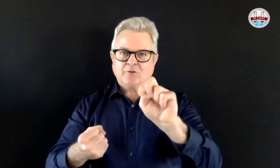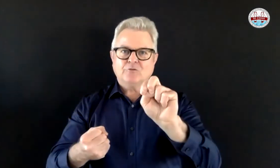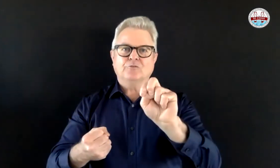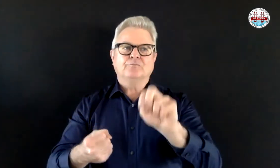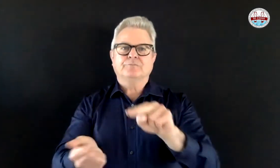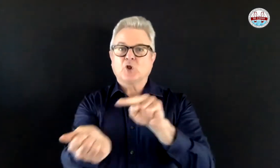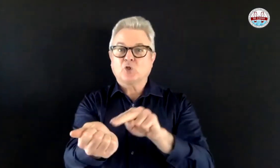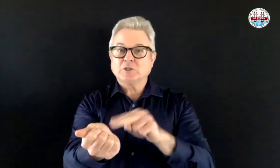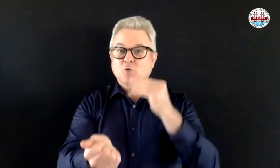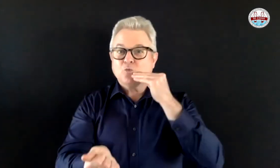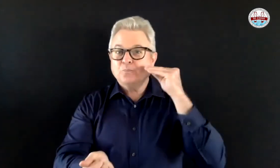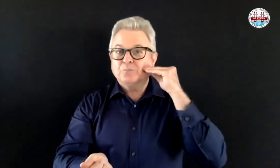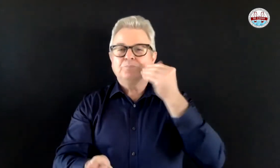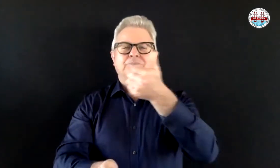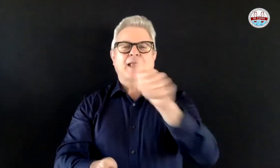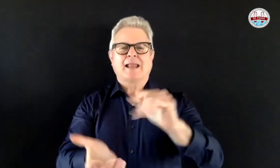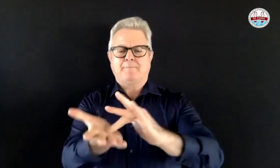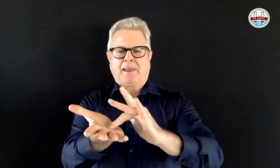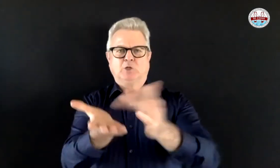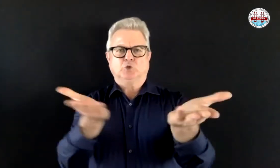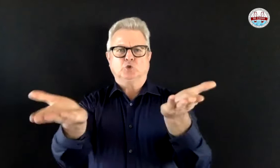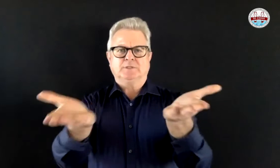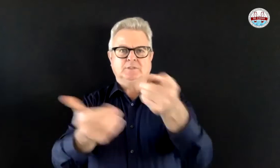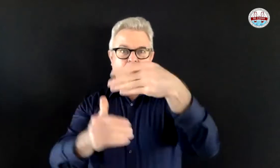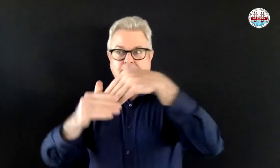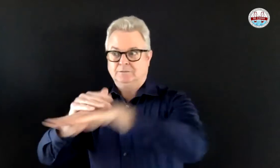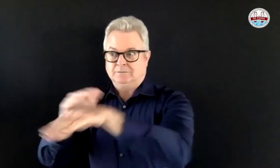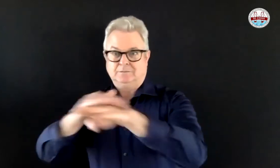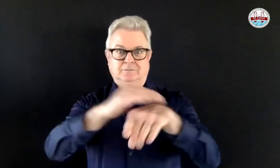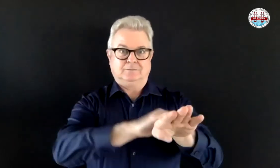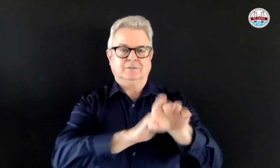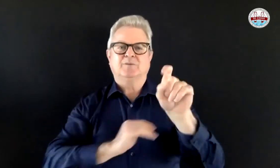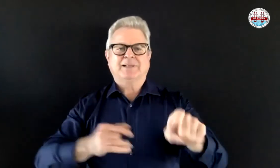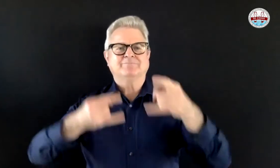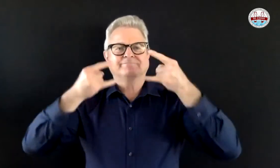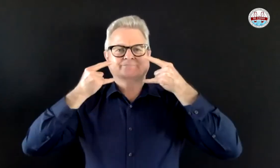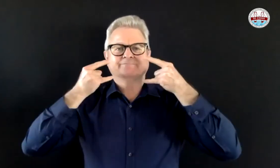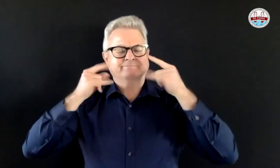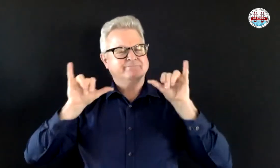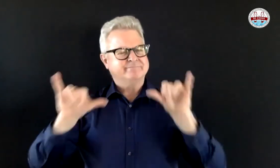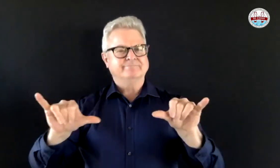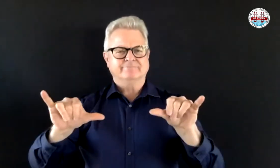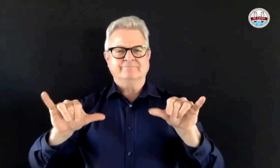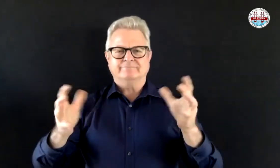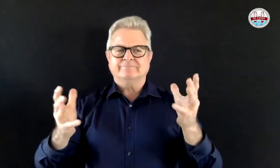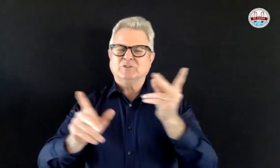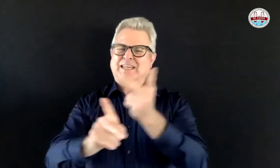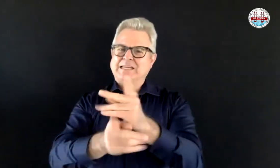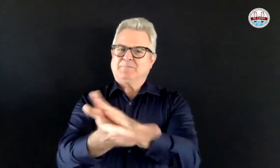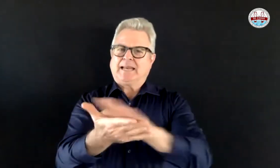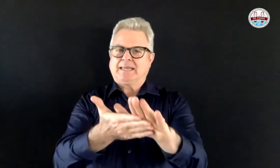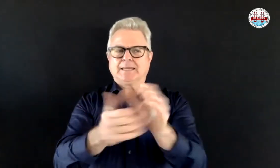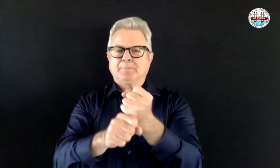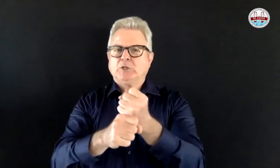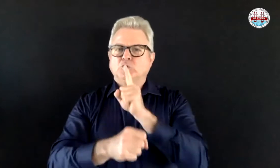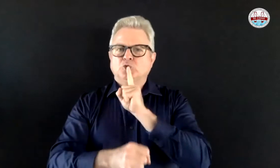is hospital settings, healthcare settings, nursing homes, or any medical providers facilities that provide medical